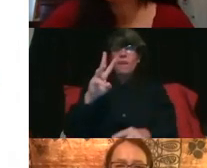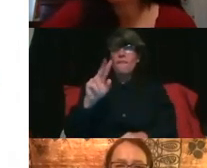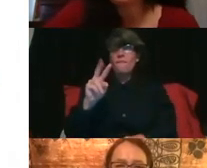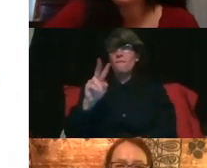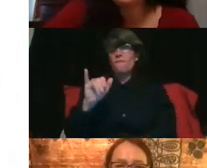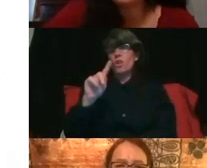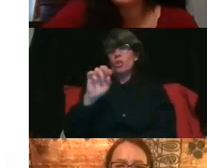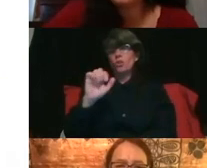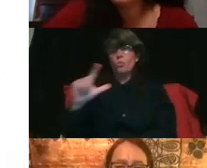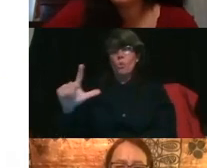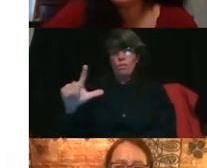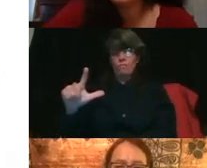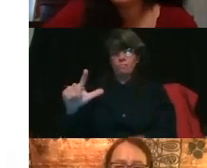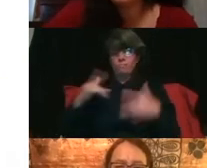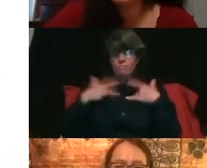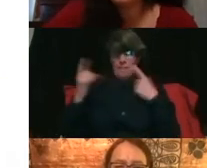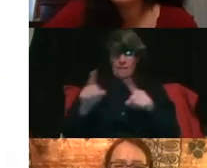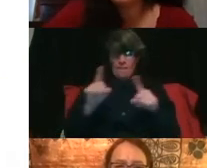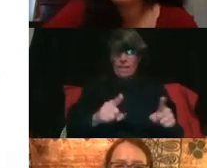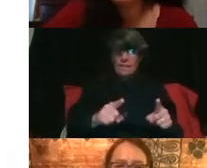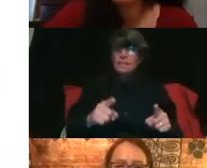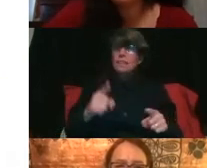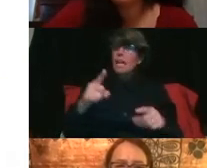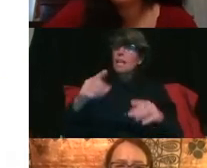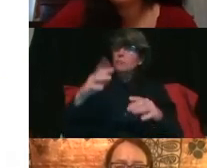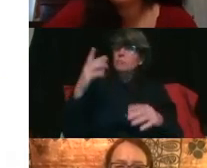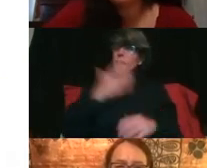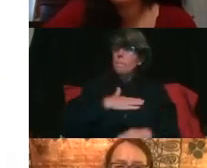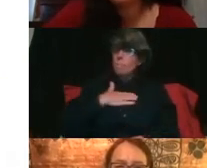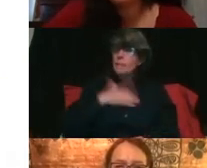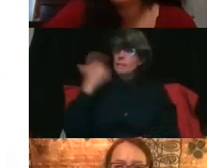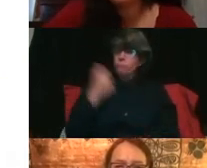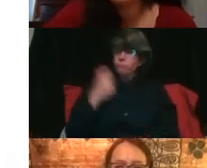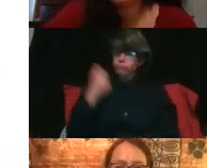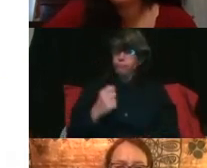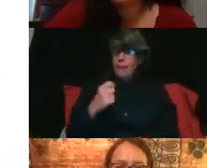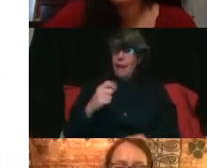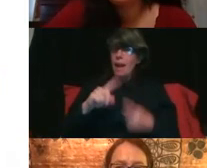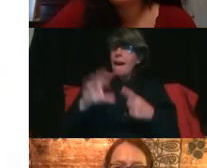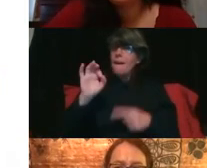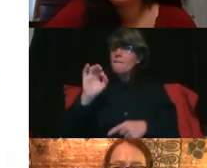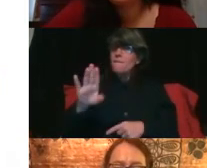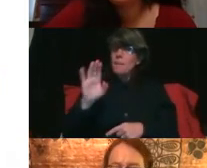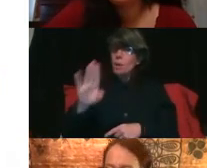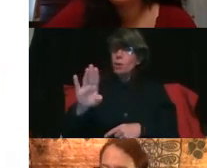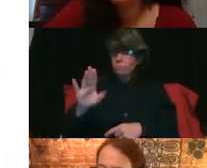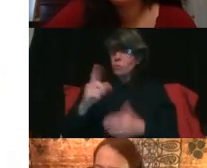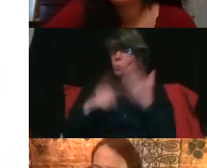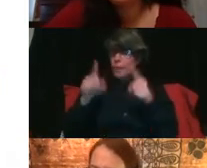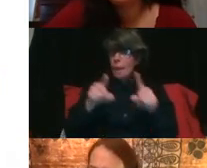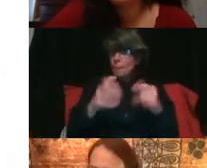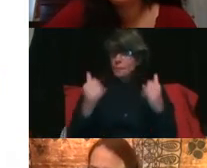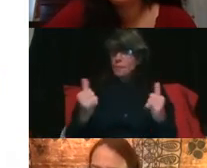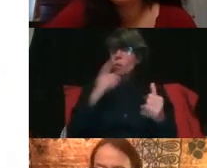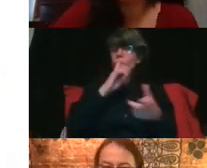then here's all our electronics. We'd love for you to subscribe Facebook. What's happening in this format? We're going to be